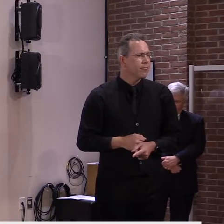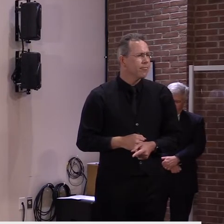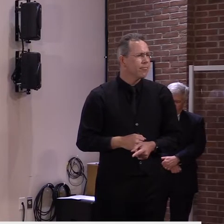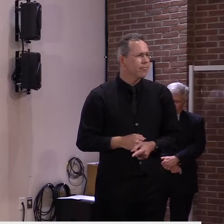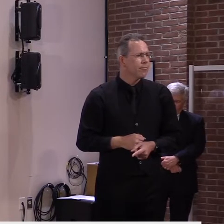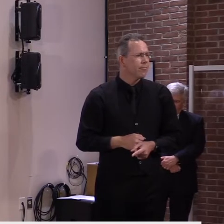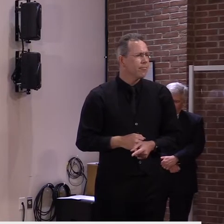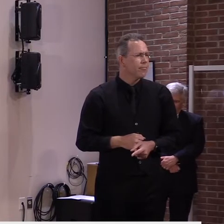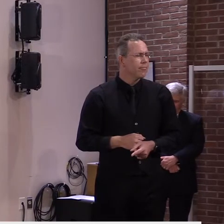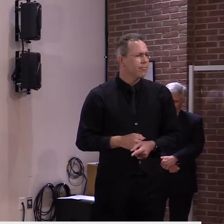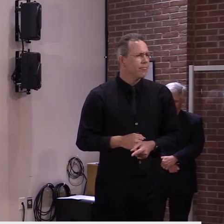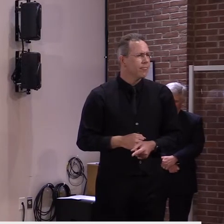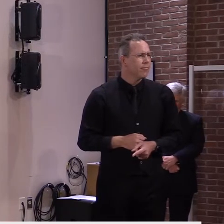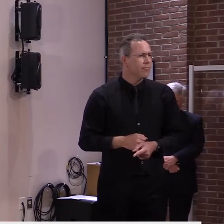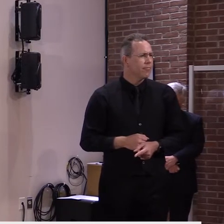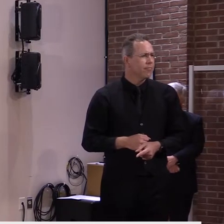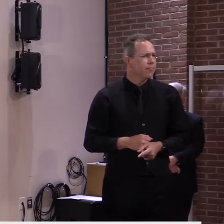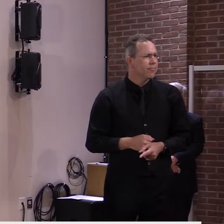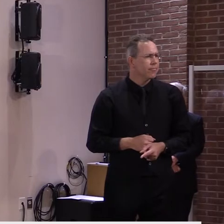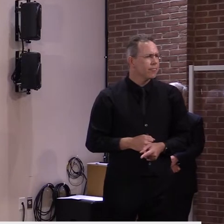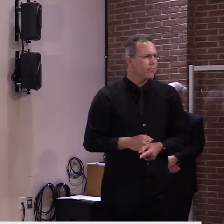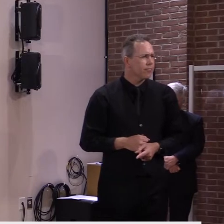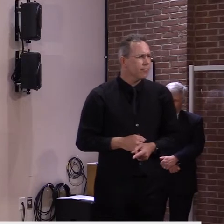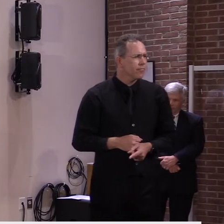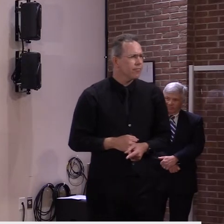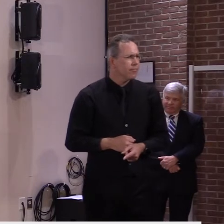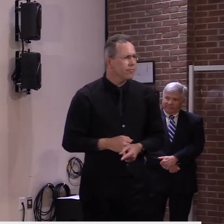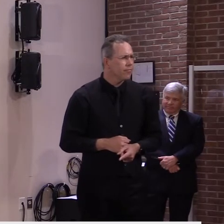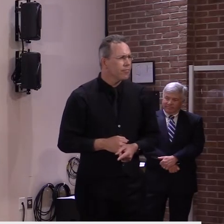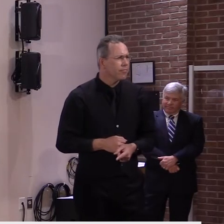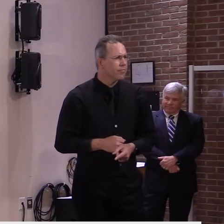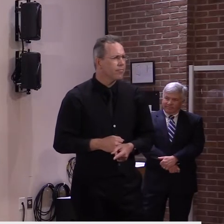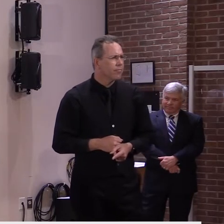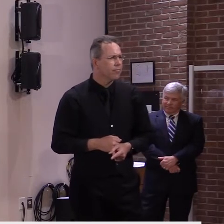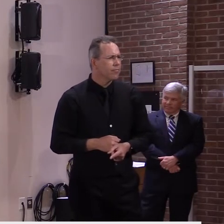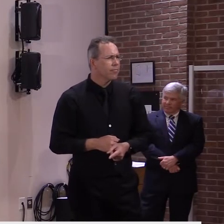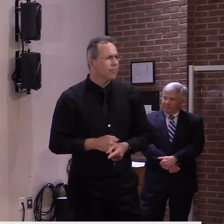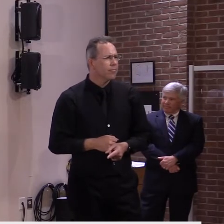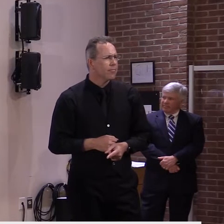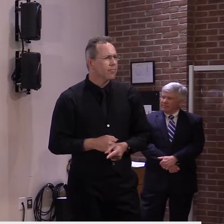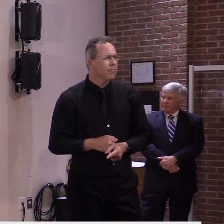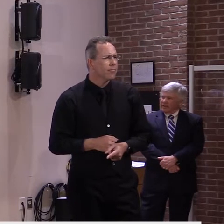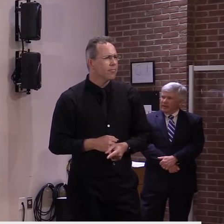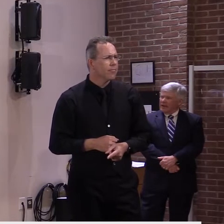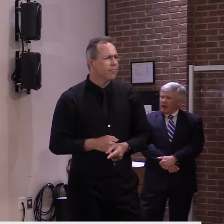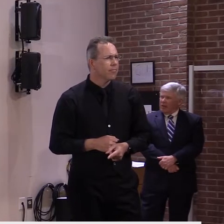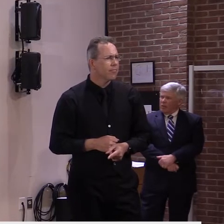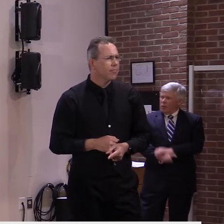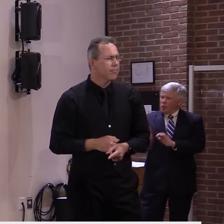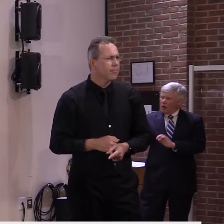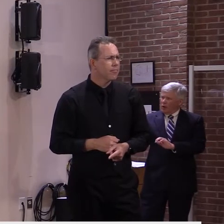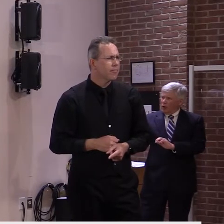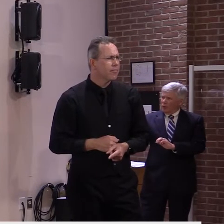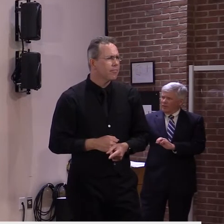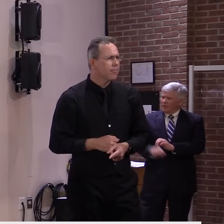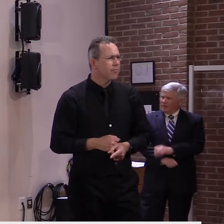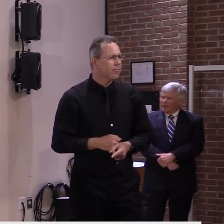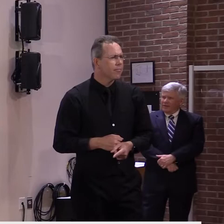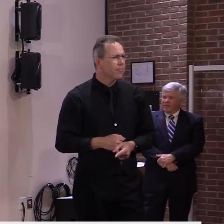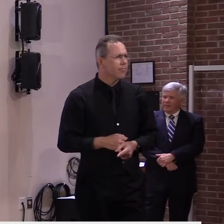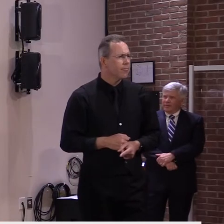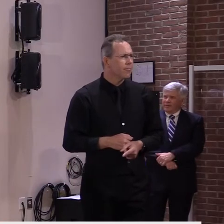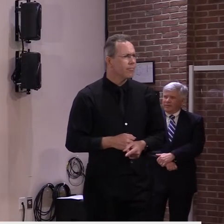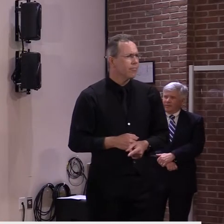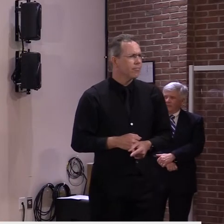to meet our July 4th goal of being fully vaccinated at a certain level. And it doesn't sound like we're really